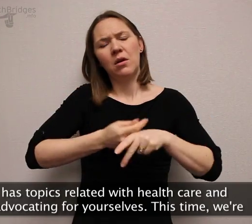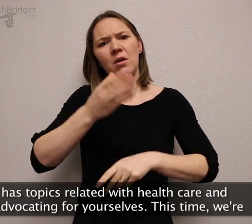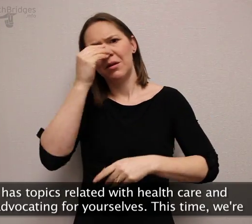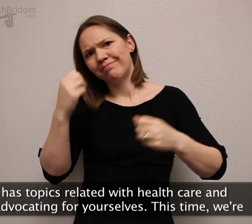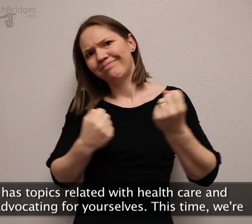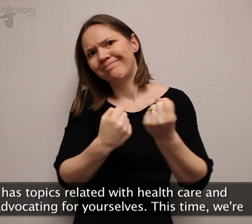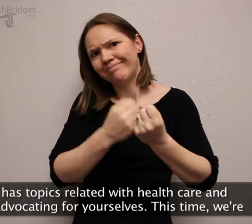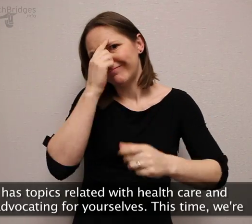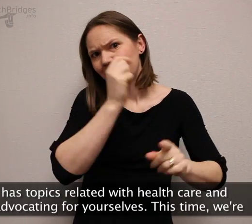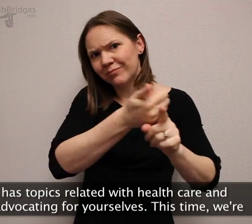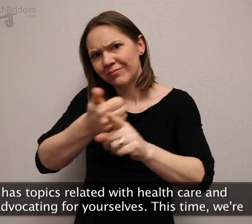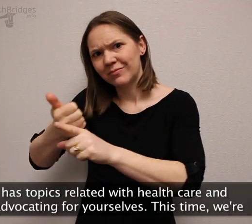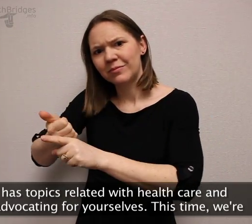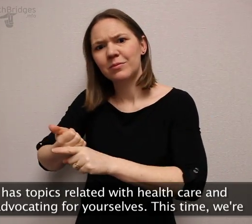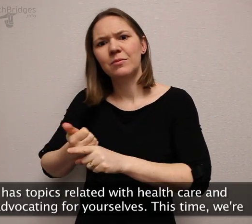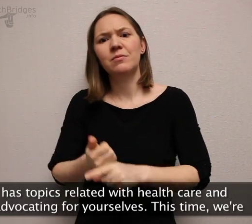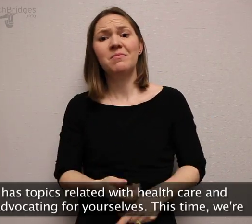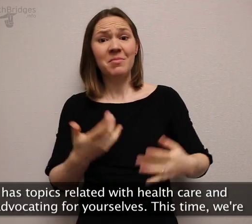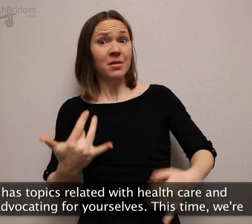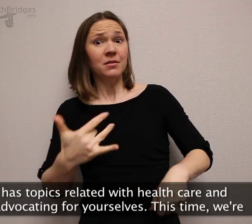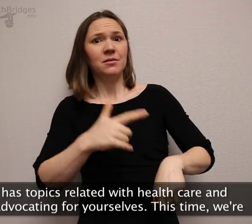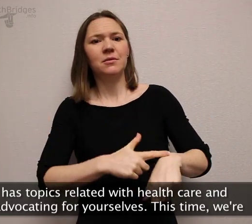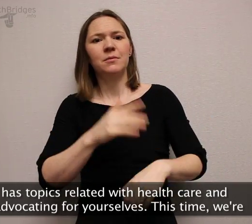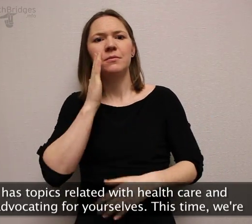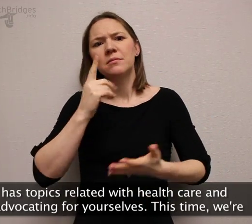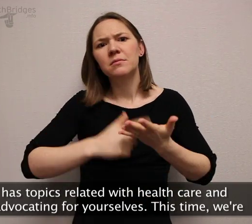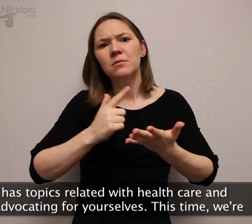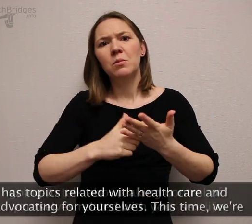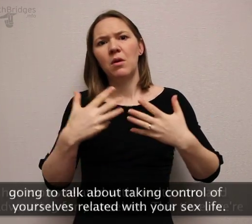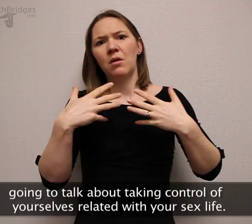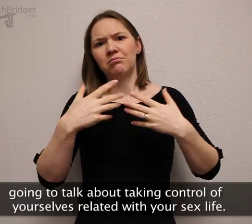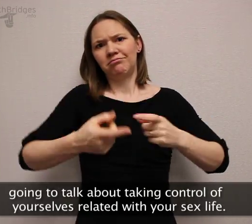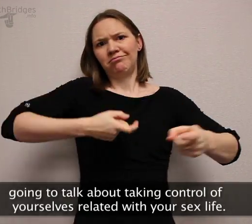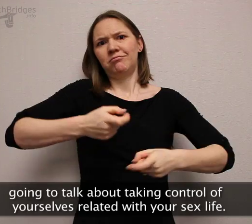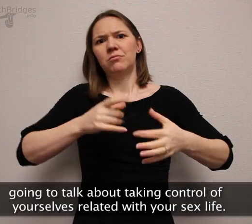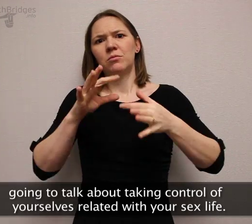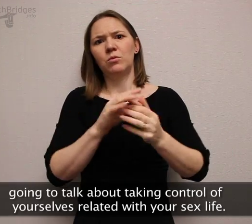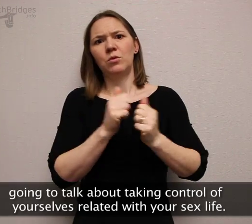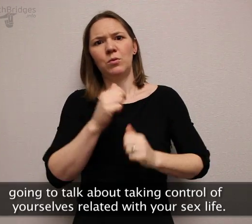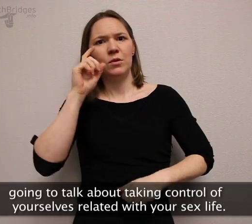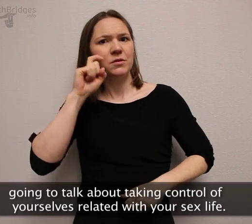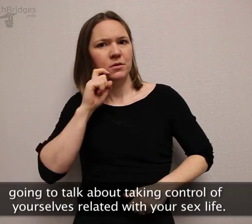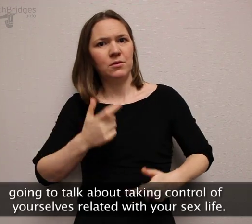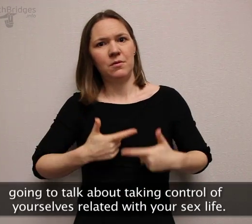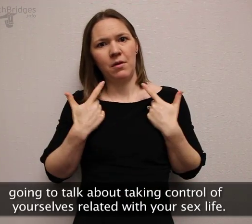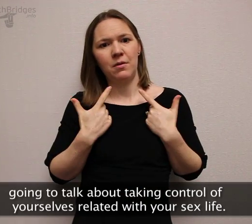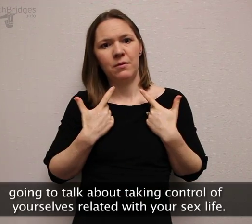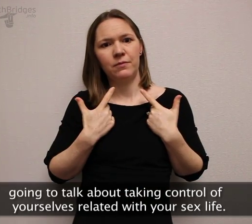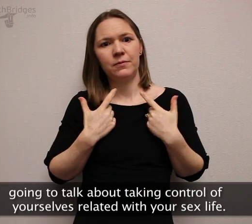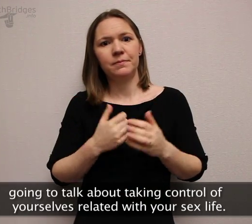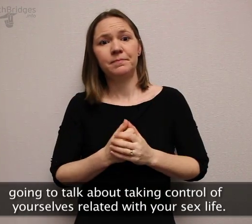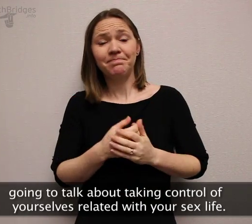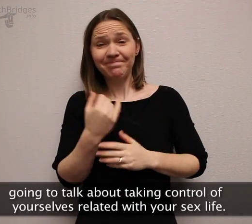healthcare and advocating for yourselves. This time, we're going to talk about taking control of yourselves related with your sex